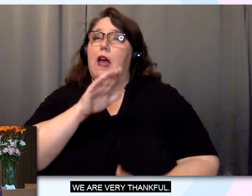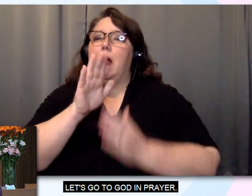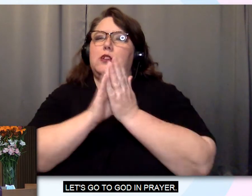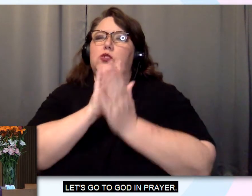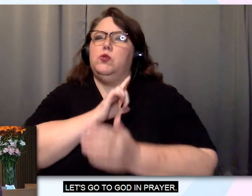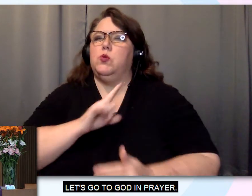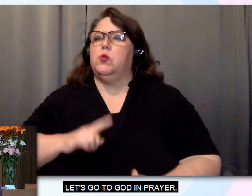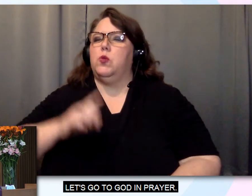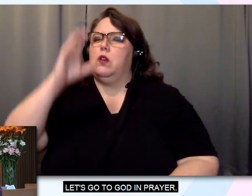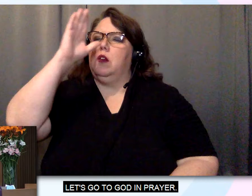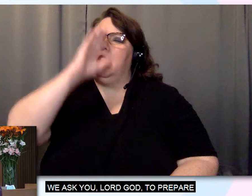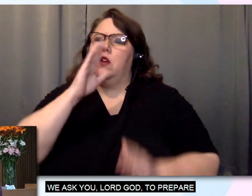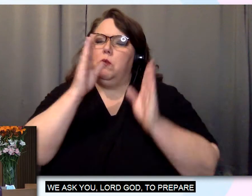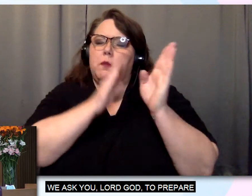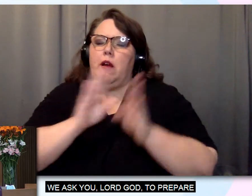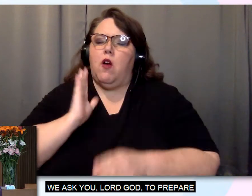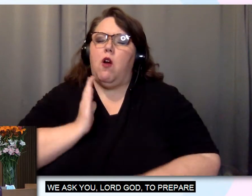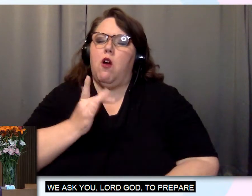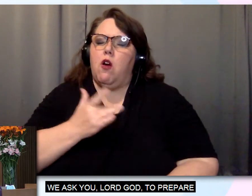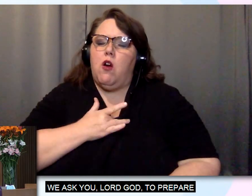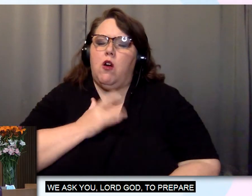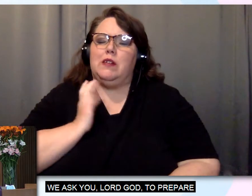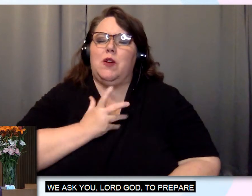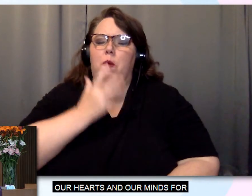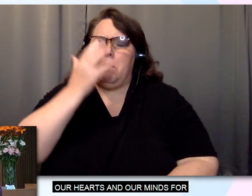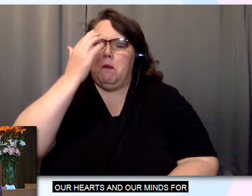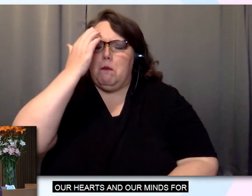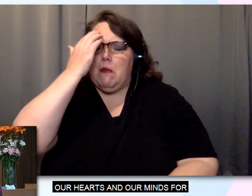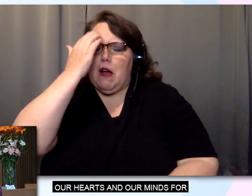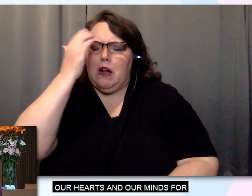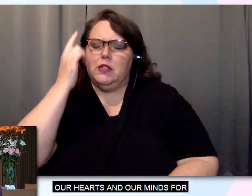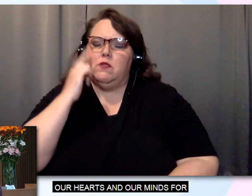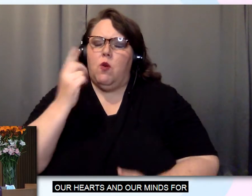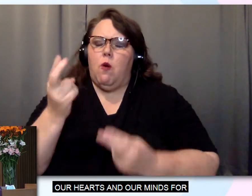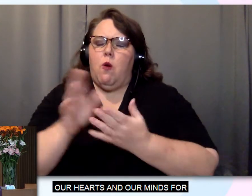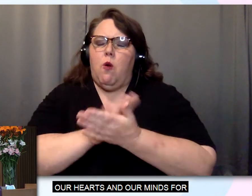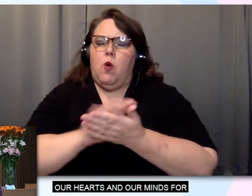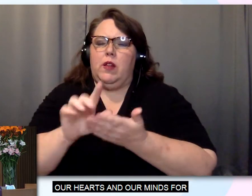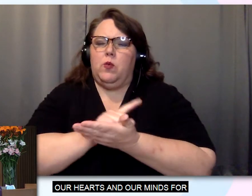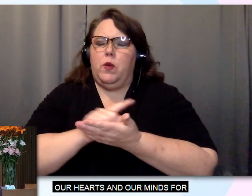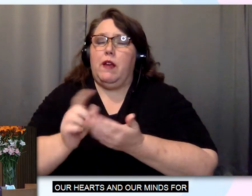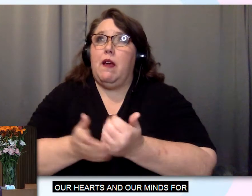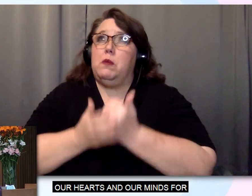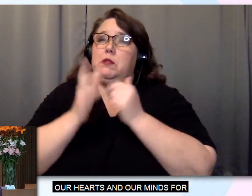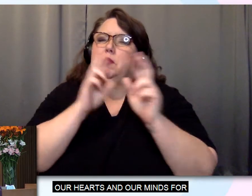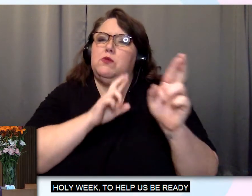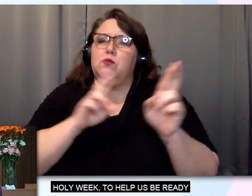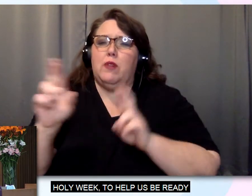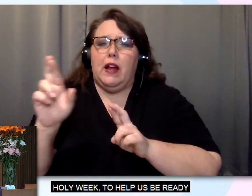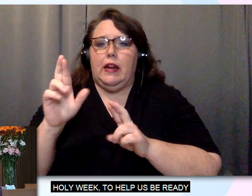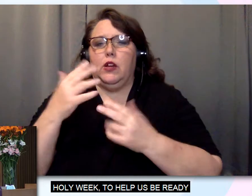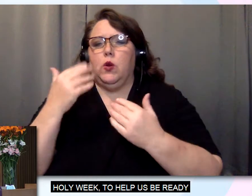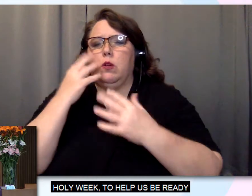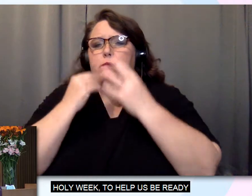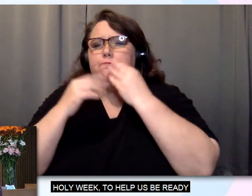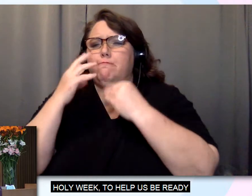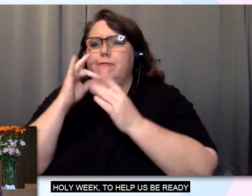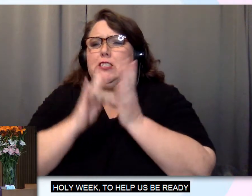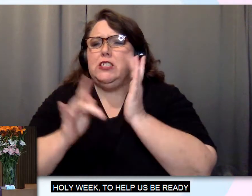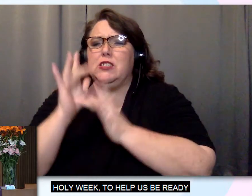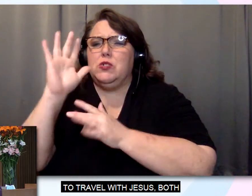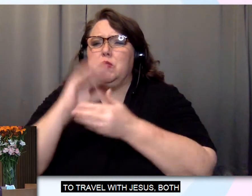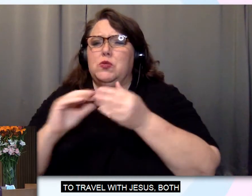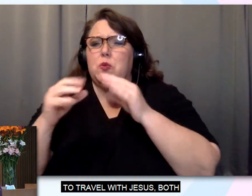Oh, we ask you, Lord God, to prepare our hearts and our minds for Holy Week, to help us be ready to travel